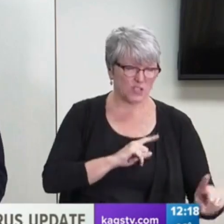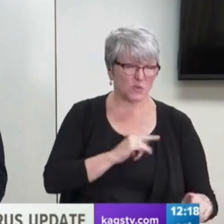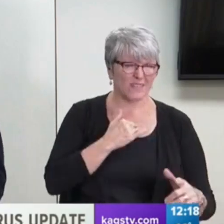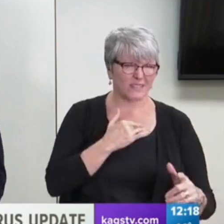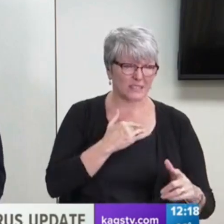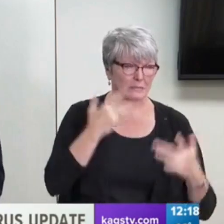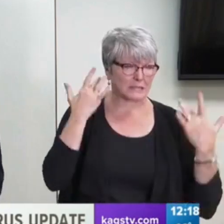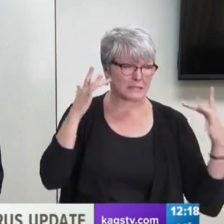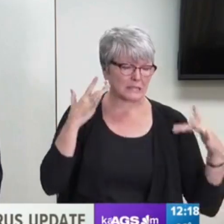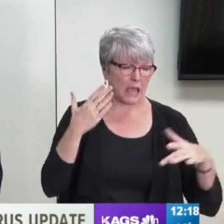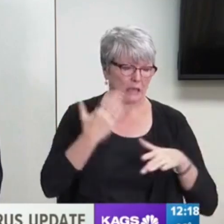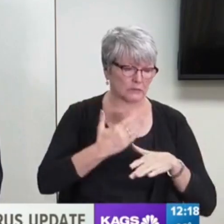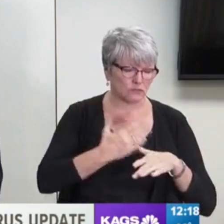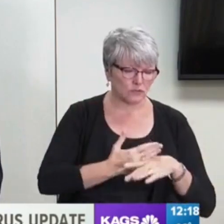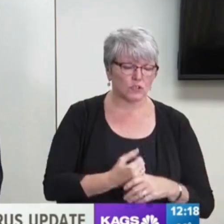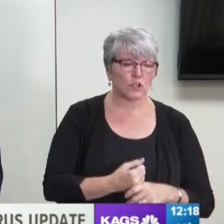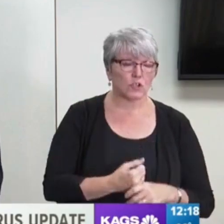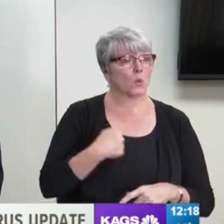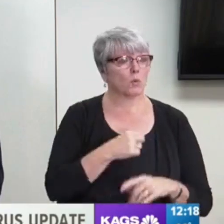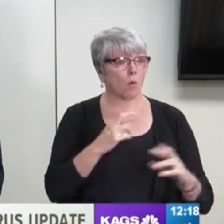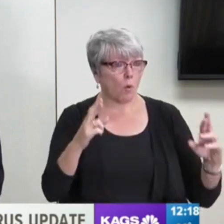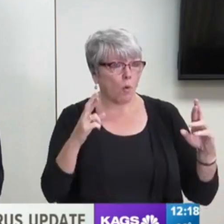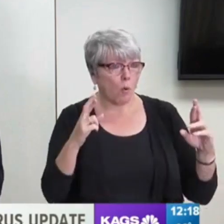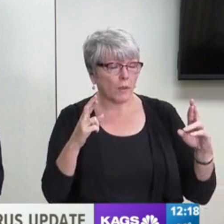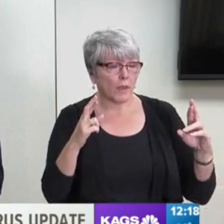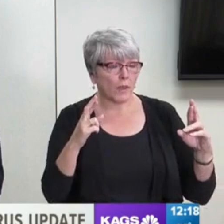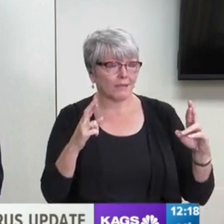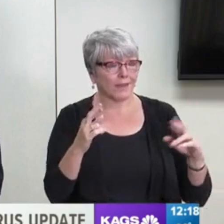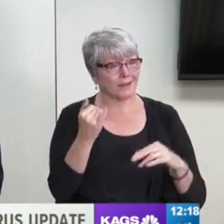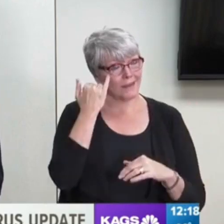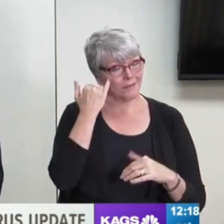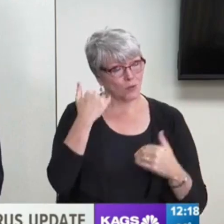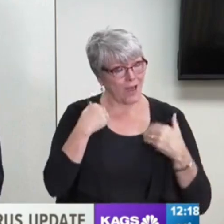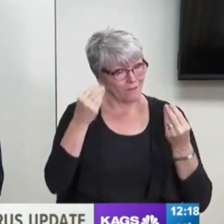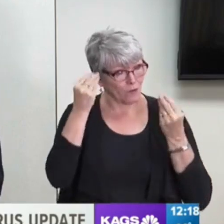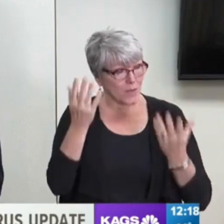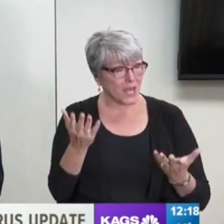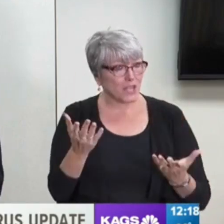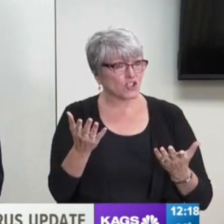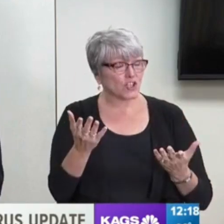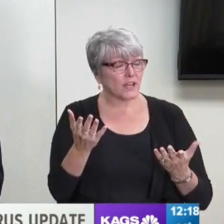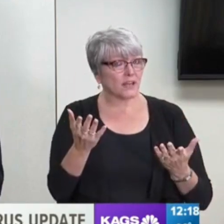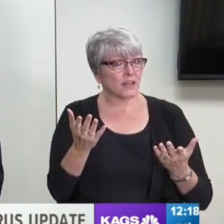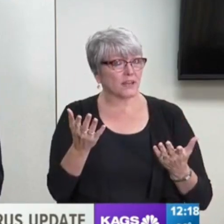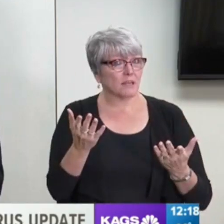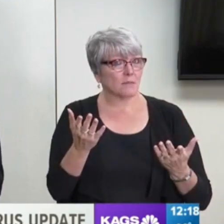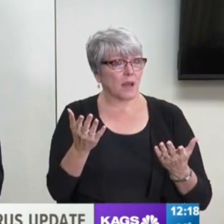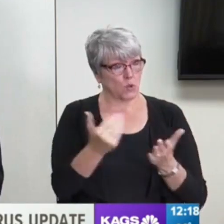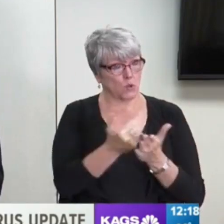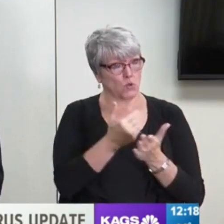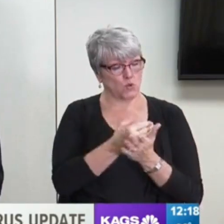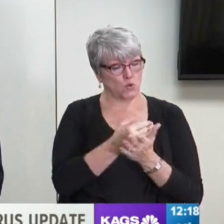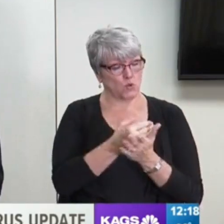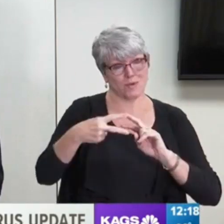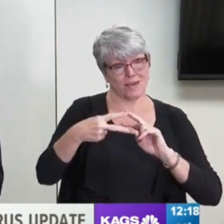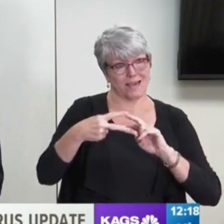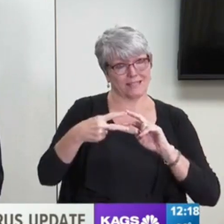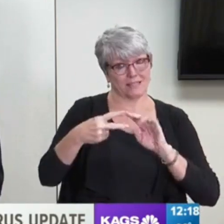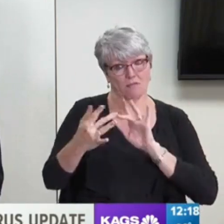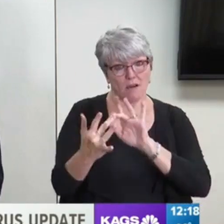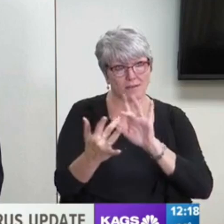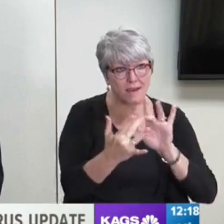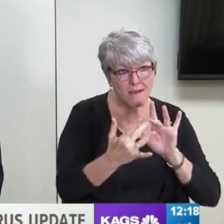some sound issues. We were hoping that if you have information about the new cases